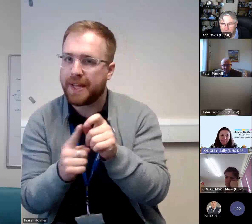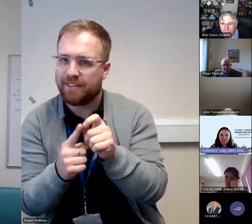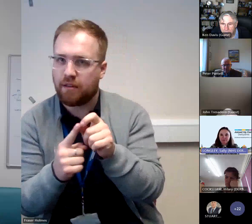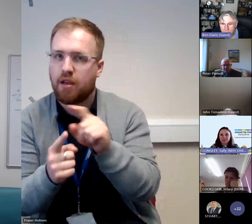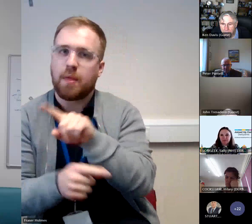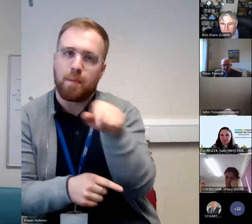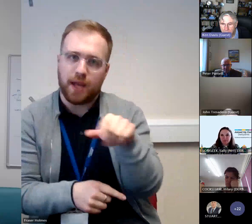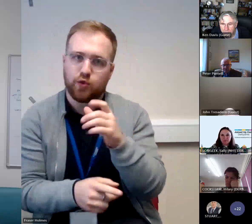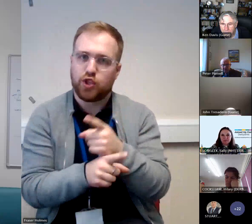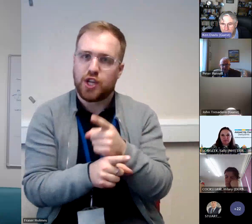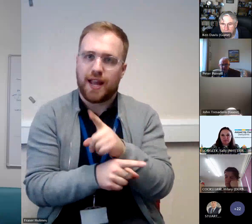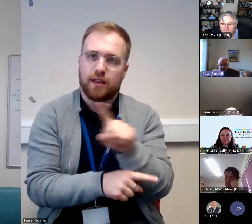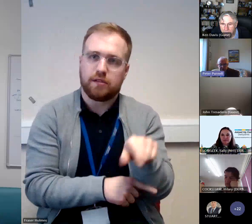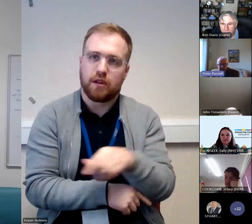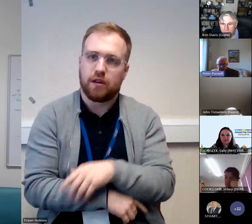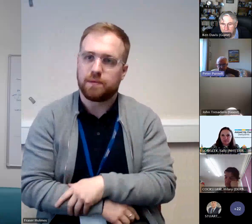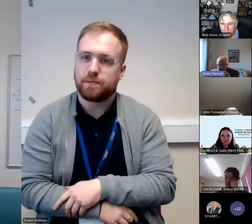the chat.